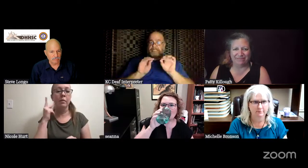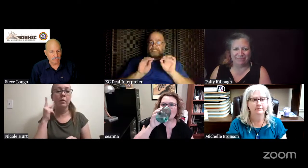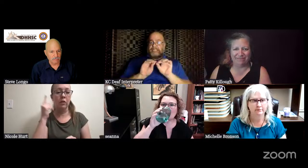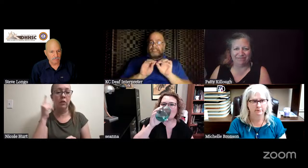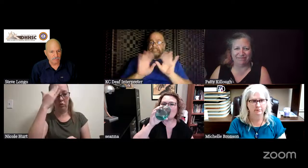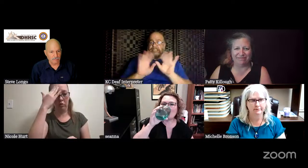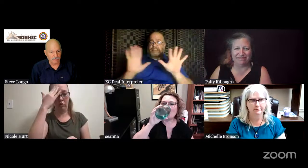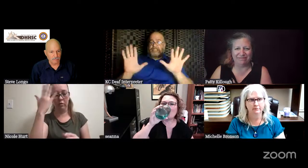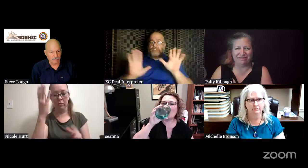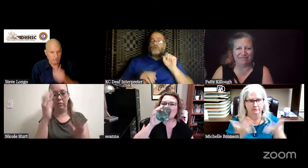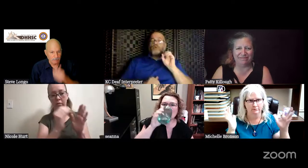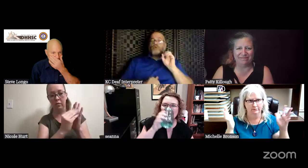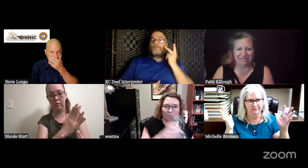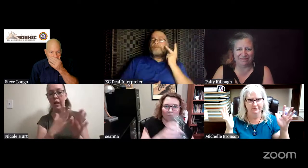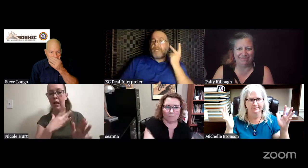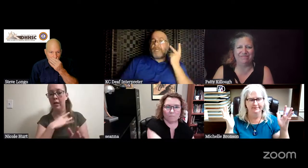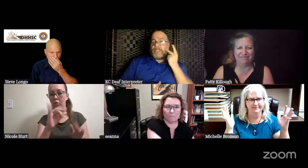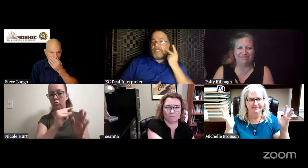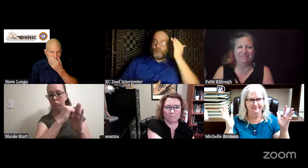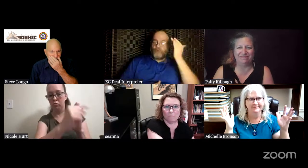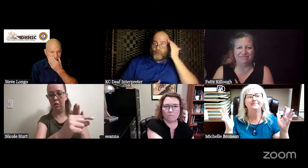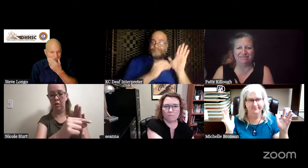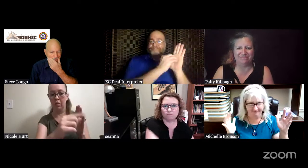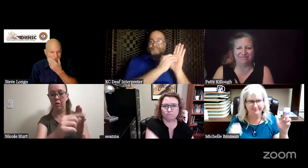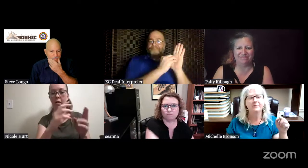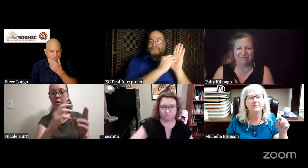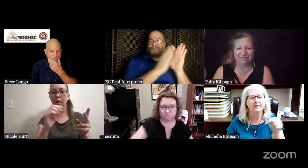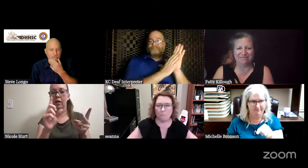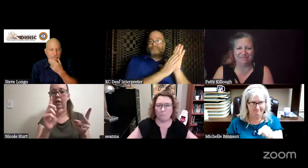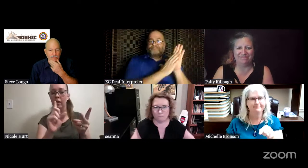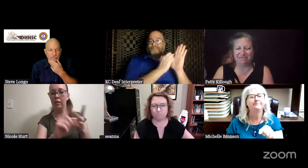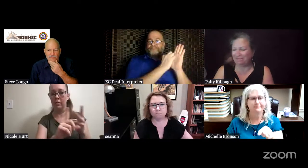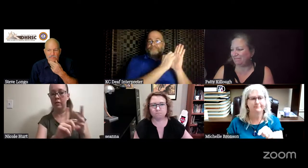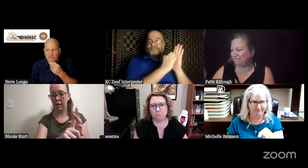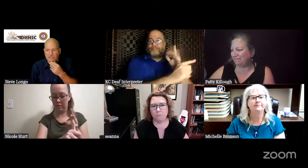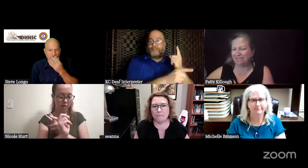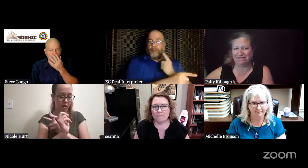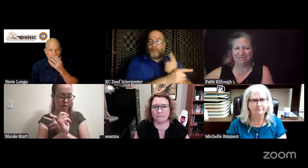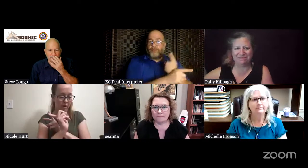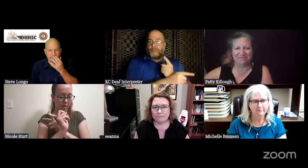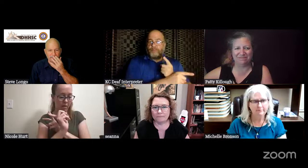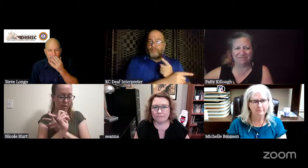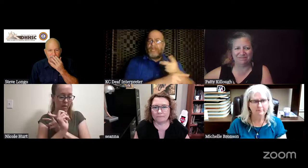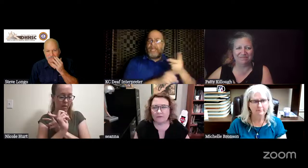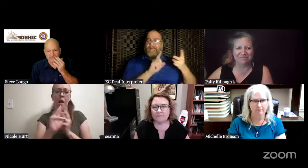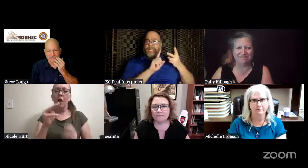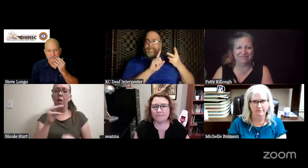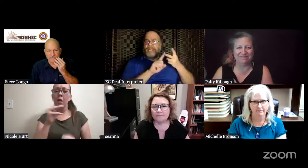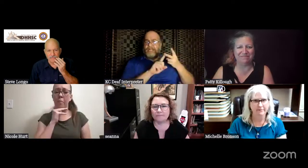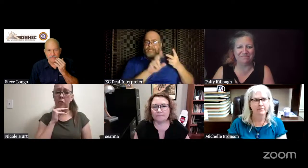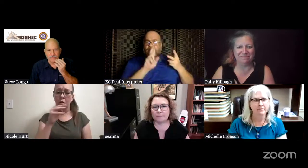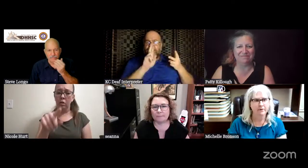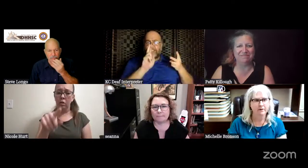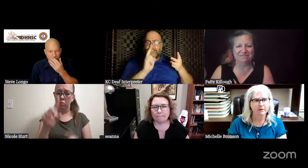Can you type that in the chat so that Patty has a record of that? And Michelle is saying, I have completed that.